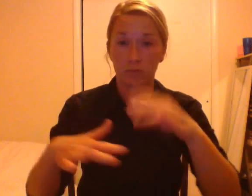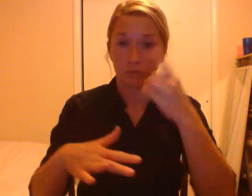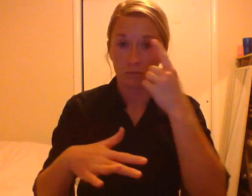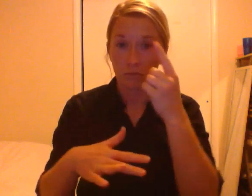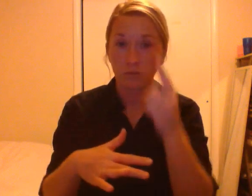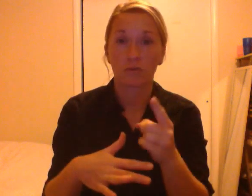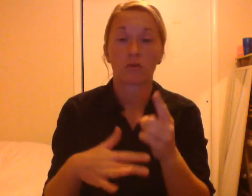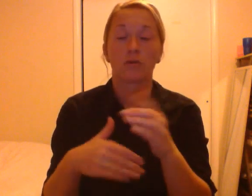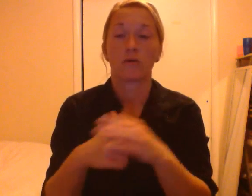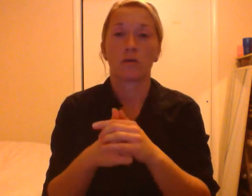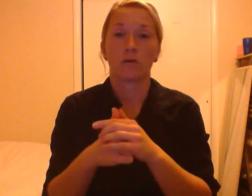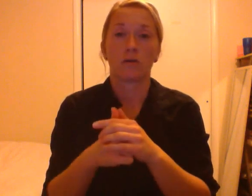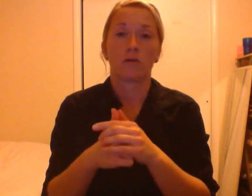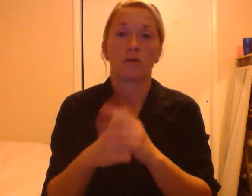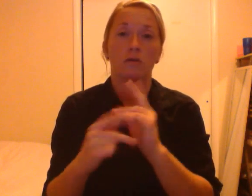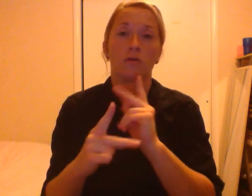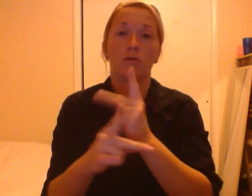good. We're saving you a point.